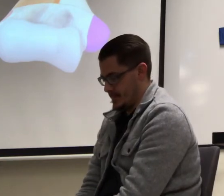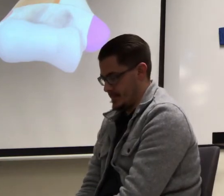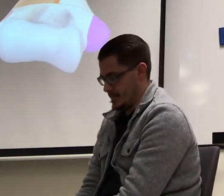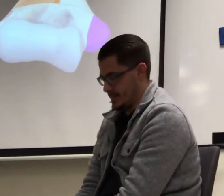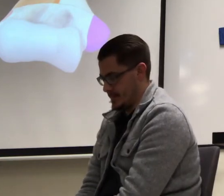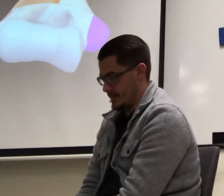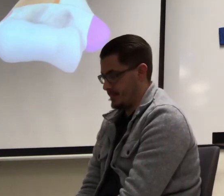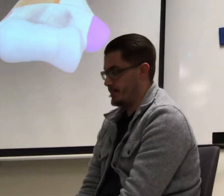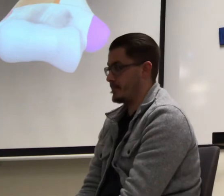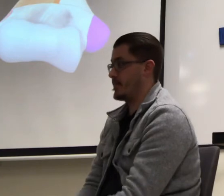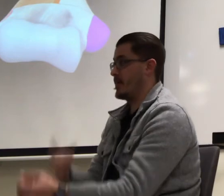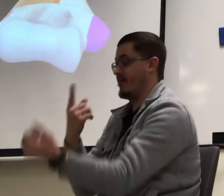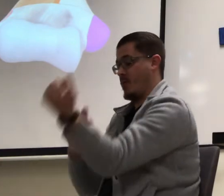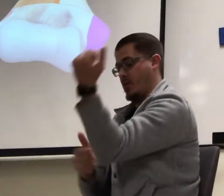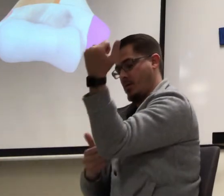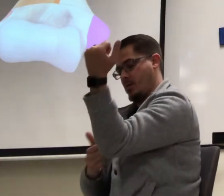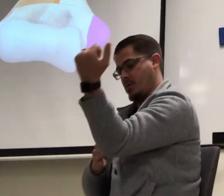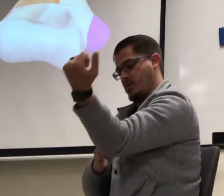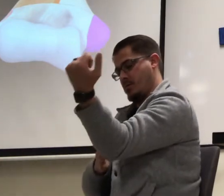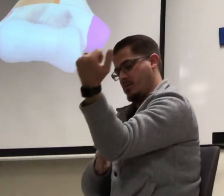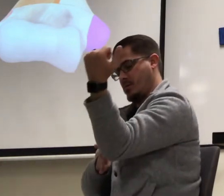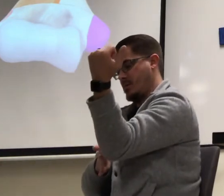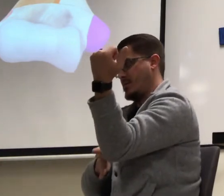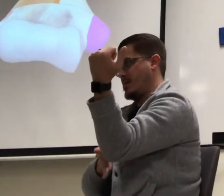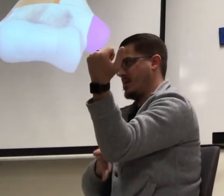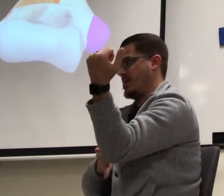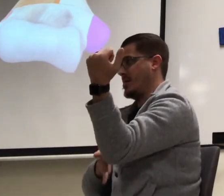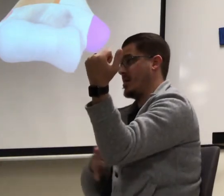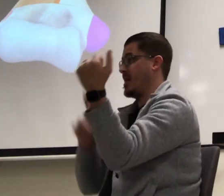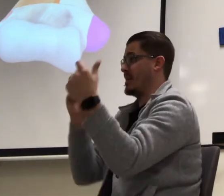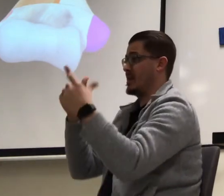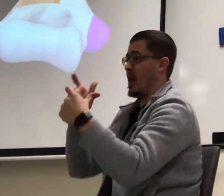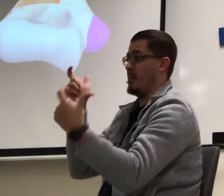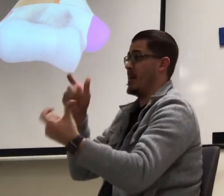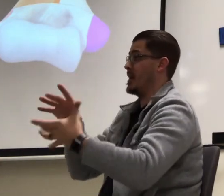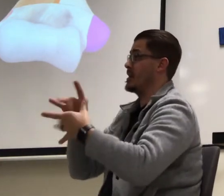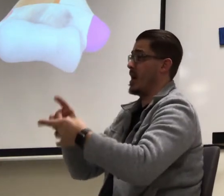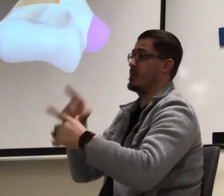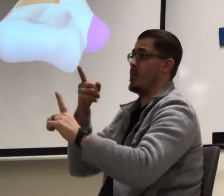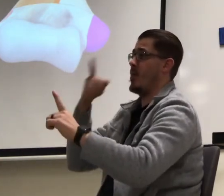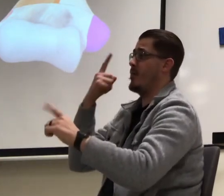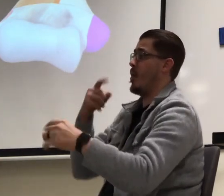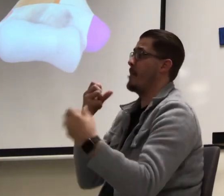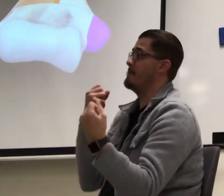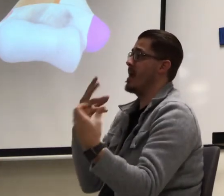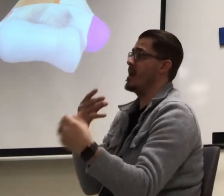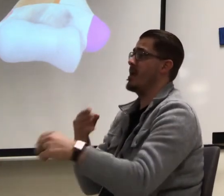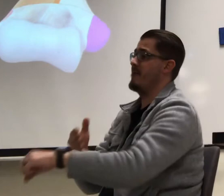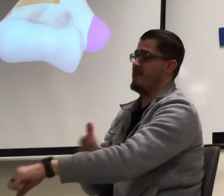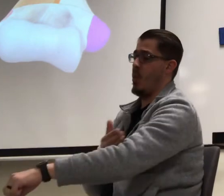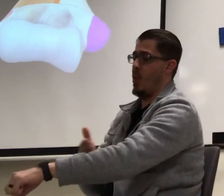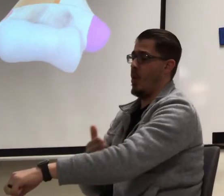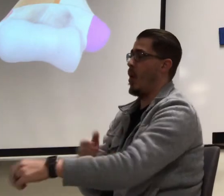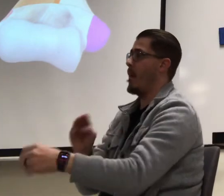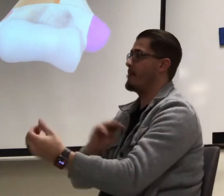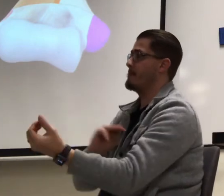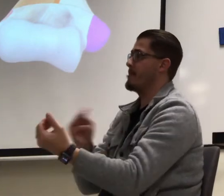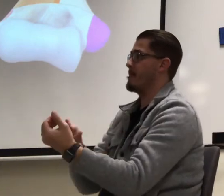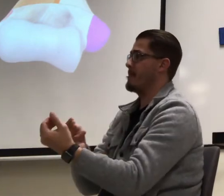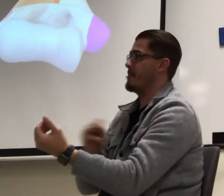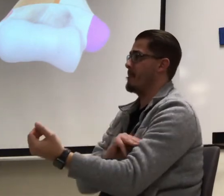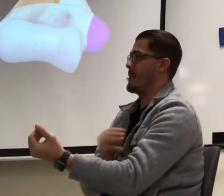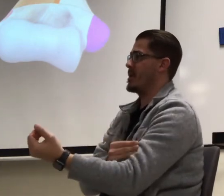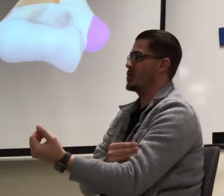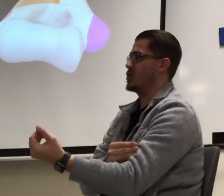For the medial epicondyles, that's a big attachment point for a lot of forearm muscles. There's a lot of wrist and